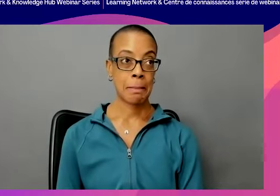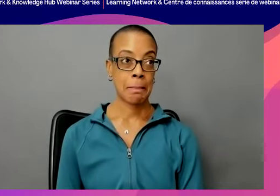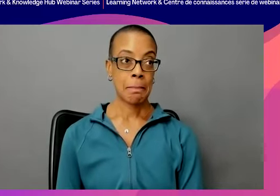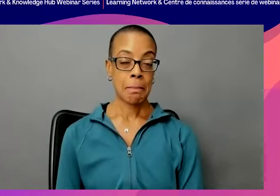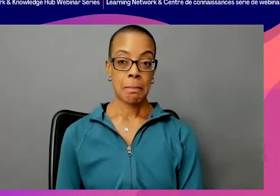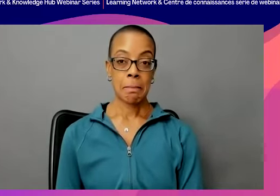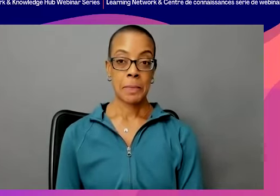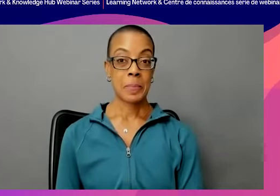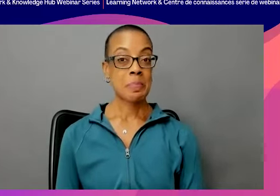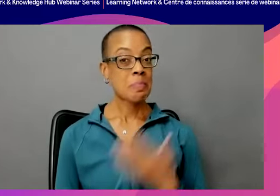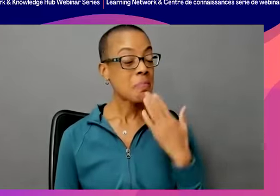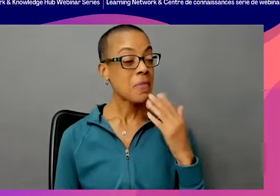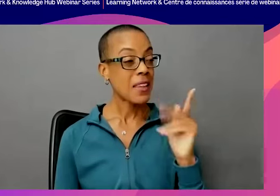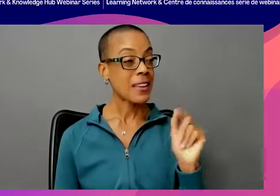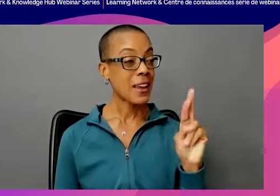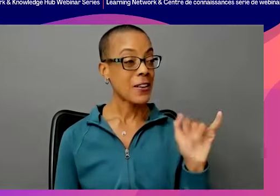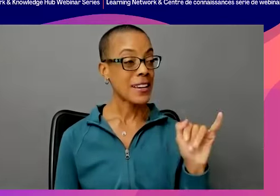Thank you, Carrie.